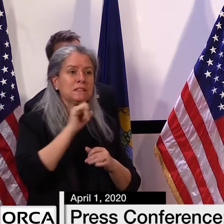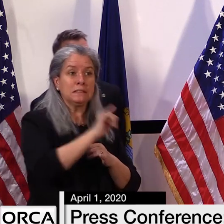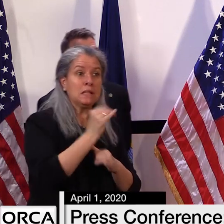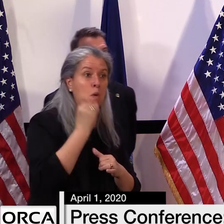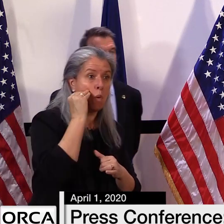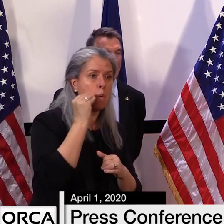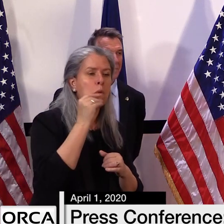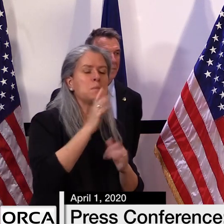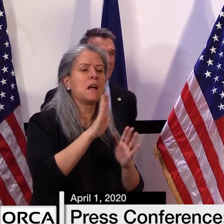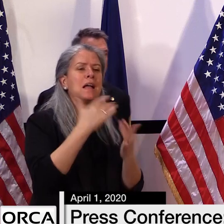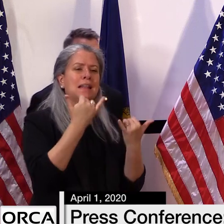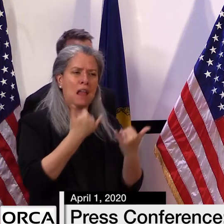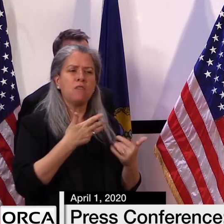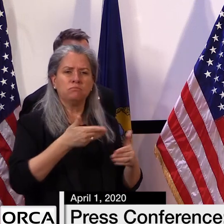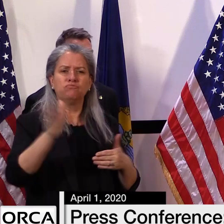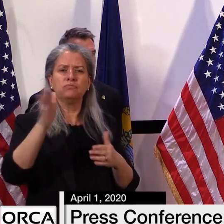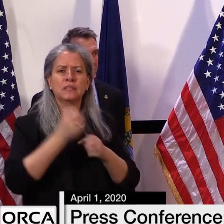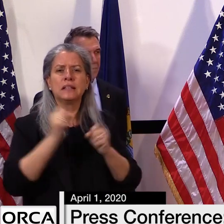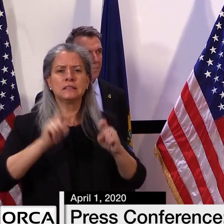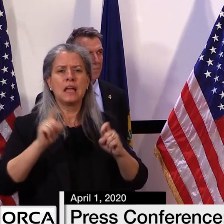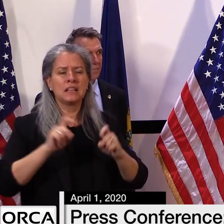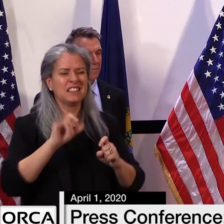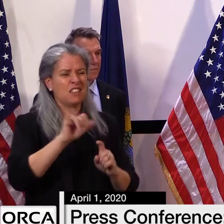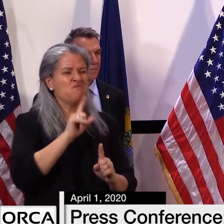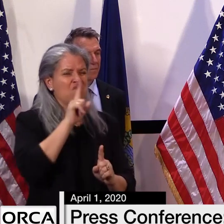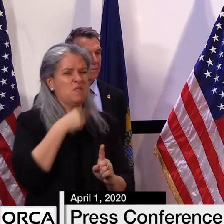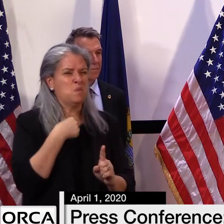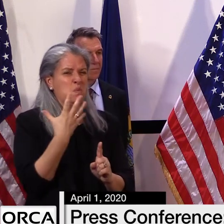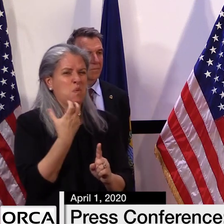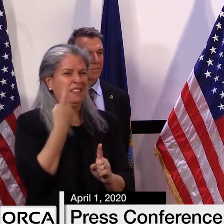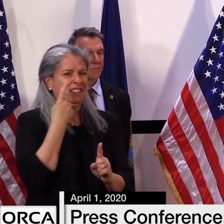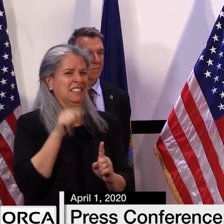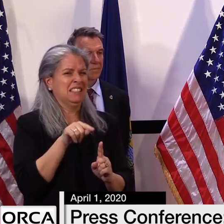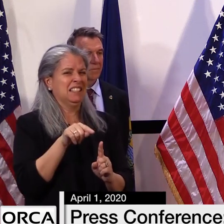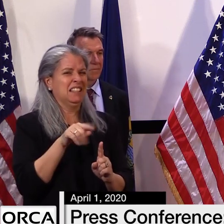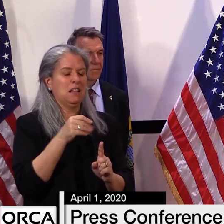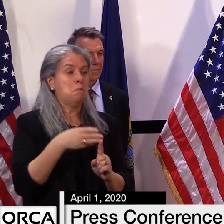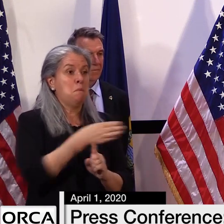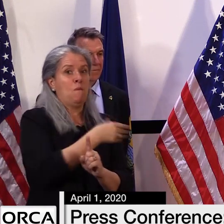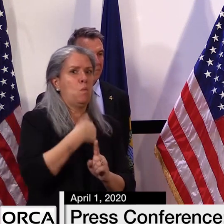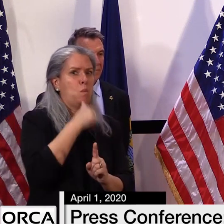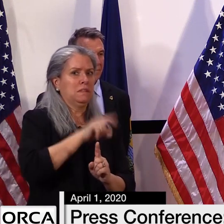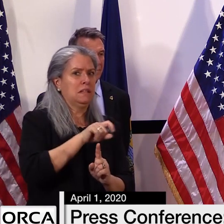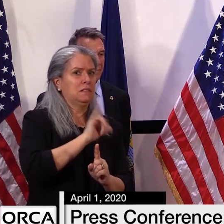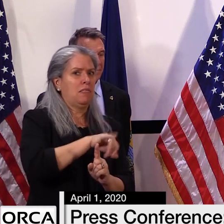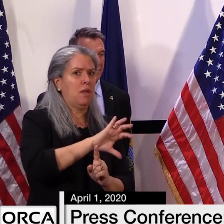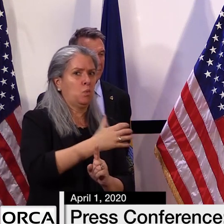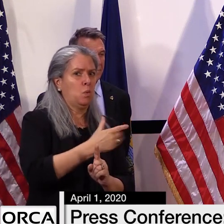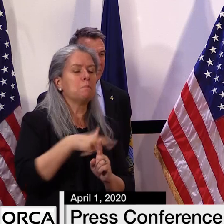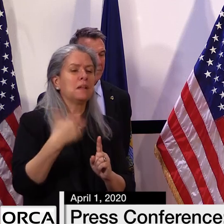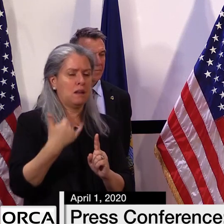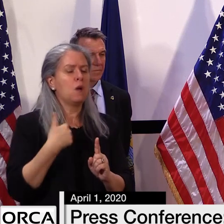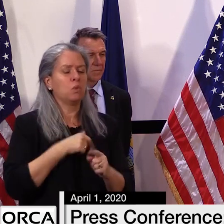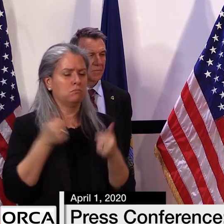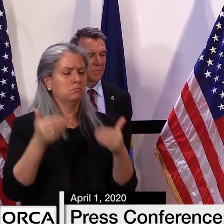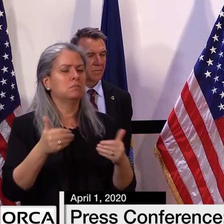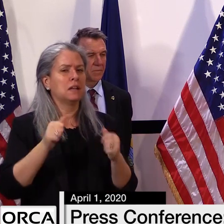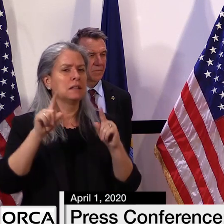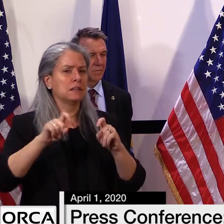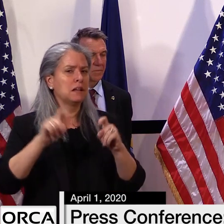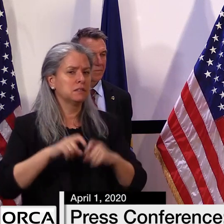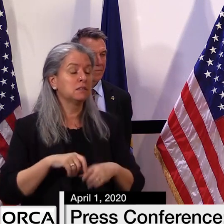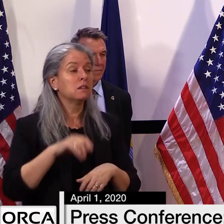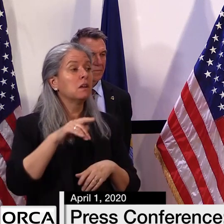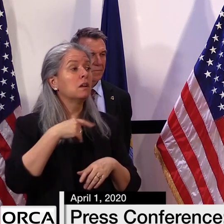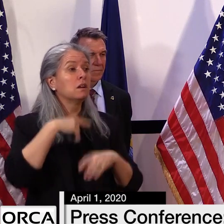mild or moderate symptoms. And that's the group we really want to capture here and really want to provide answers to, and that will